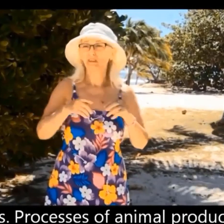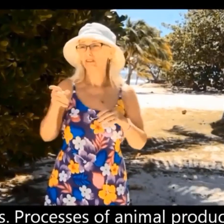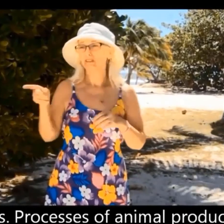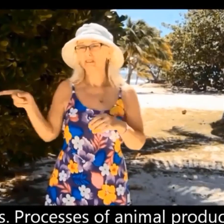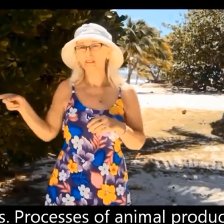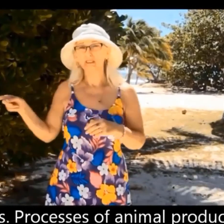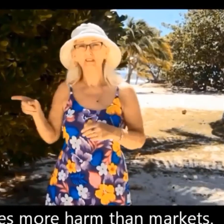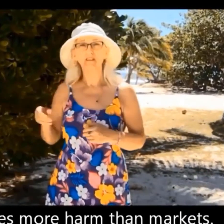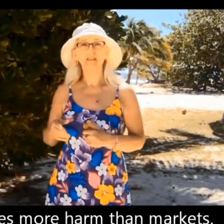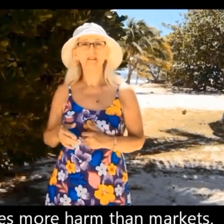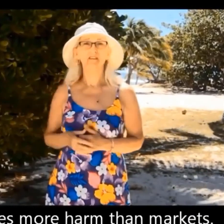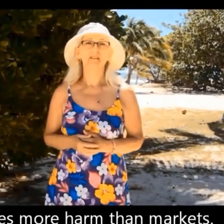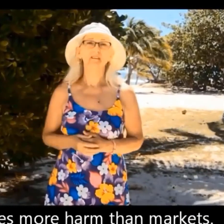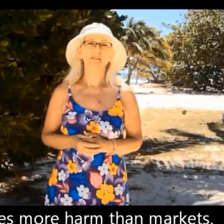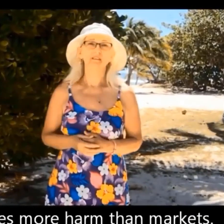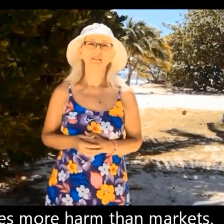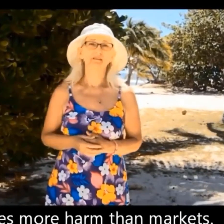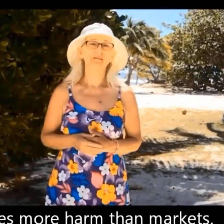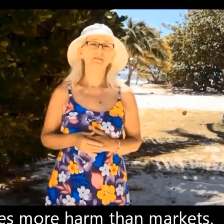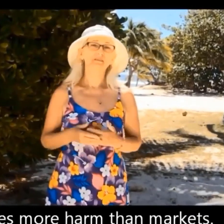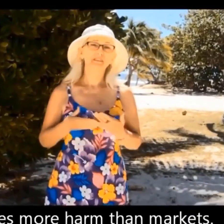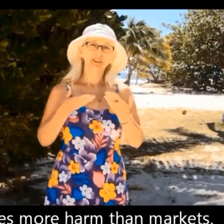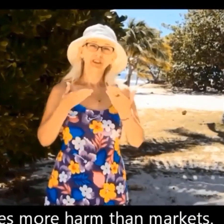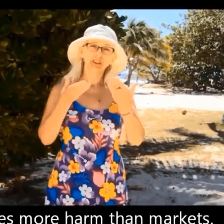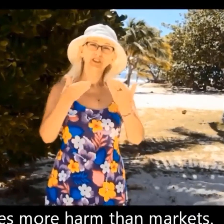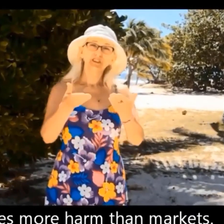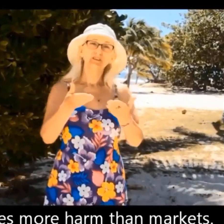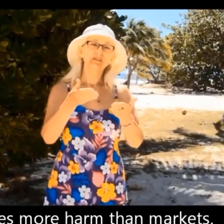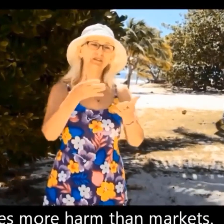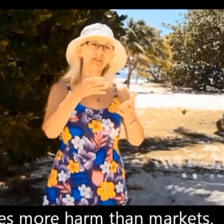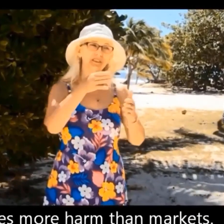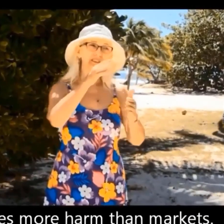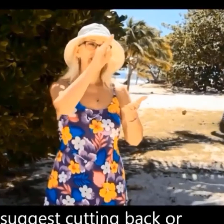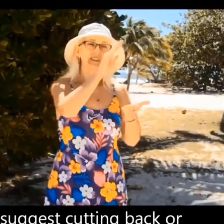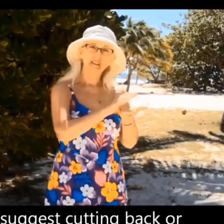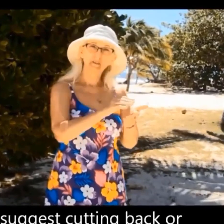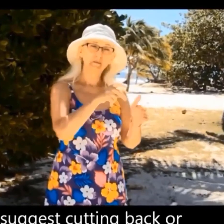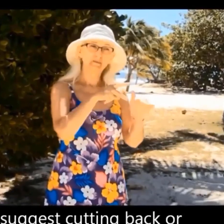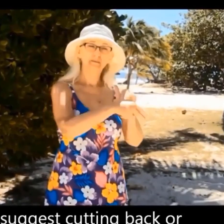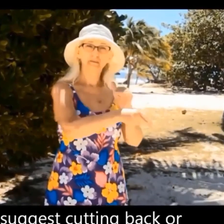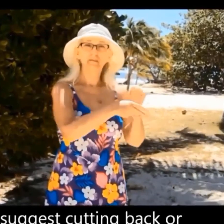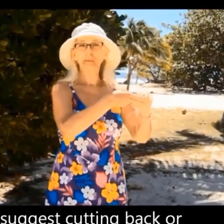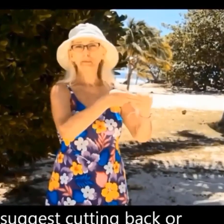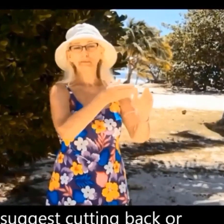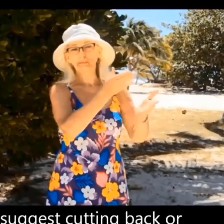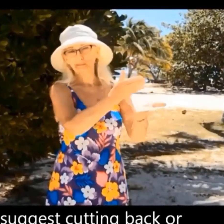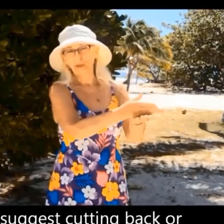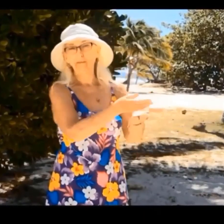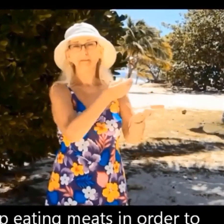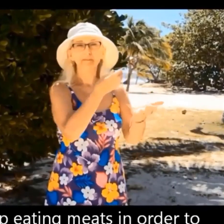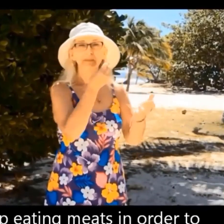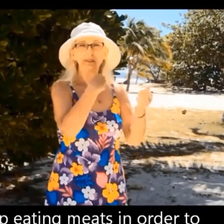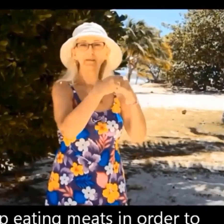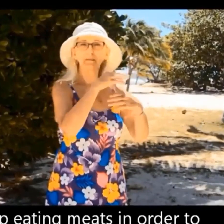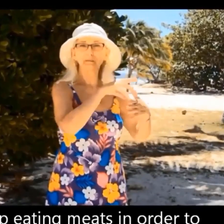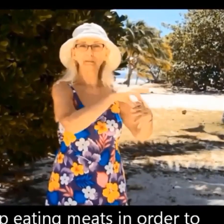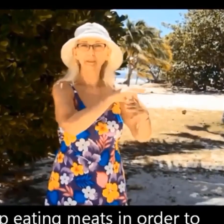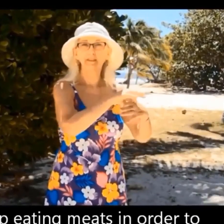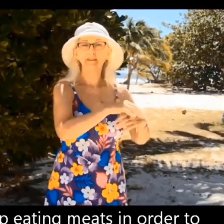Processes of animal products causes more harm than markets do. I suggest you cutting back or stop